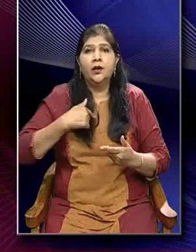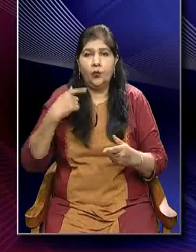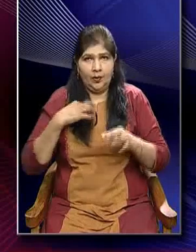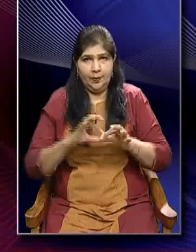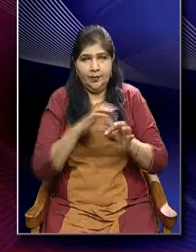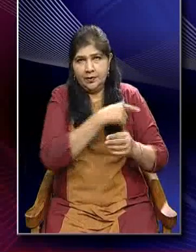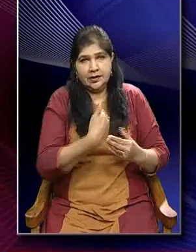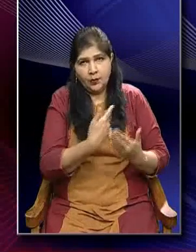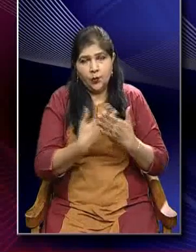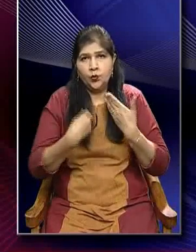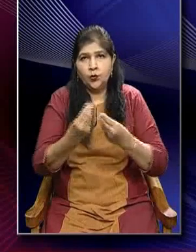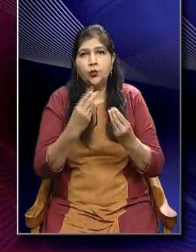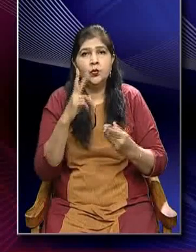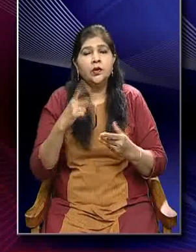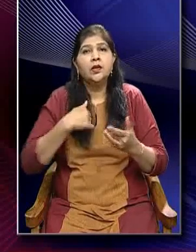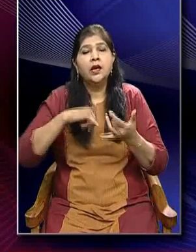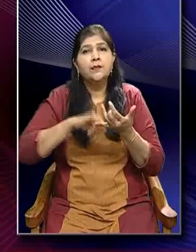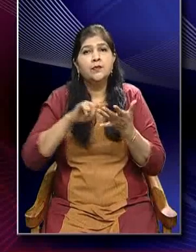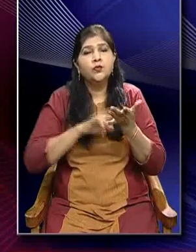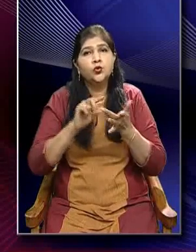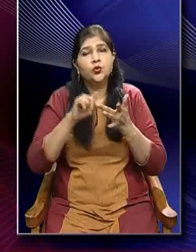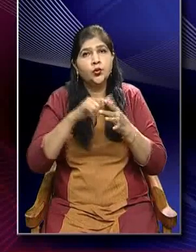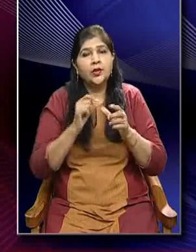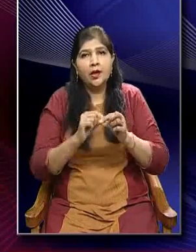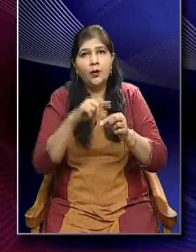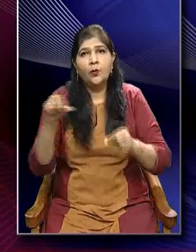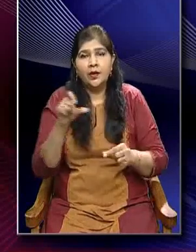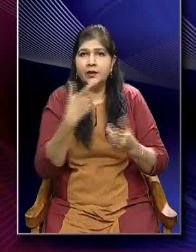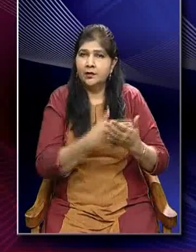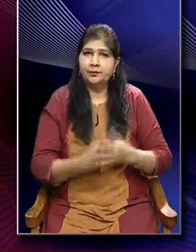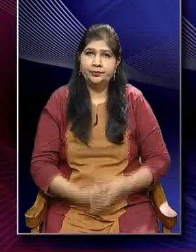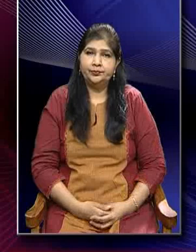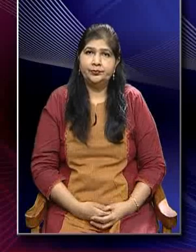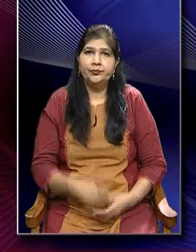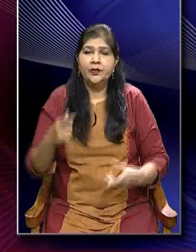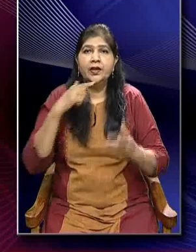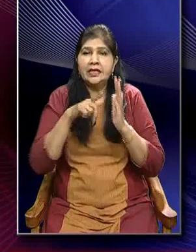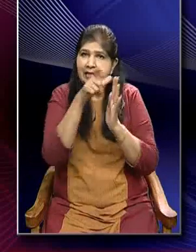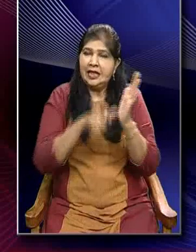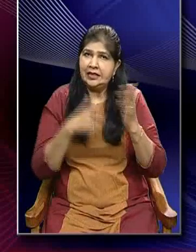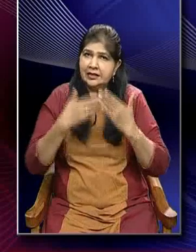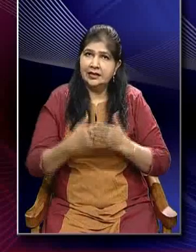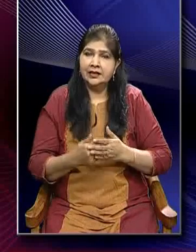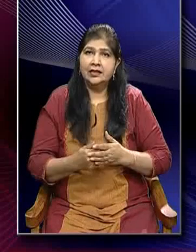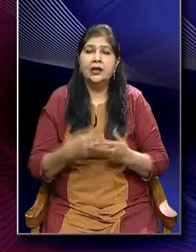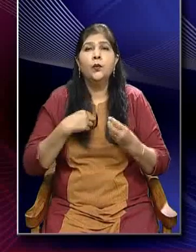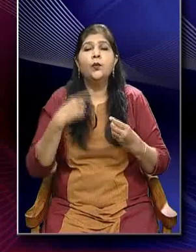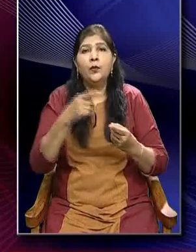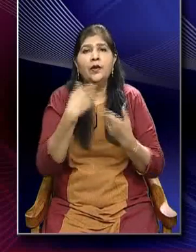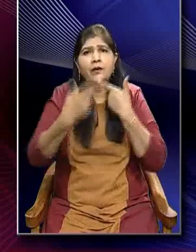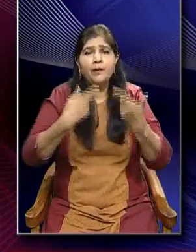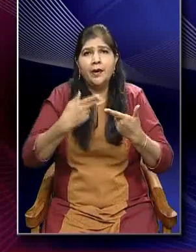me is Sonia Sharma ji. In the lecture, we shall